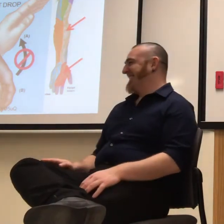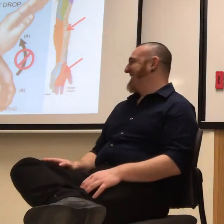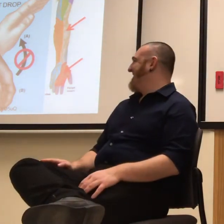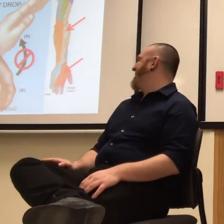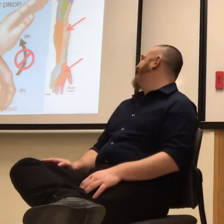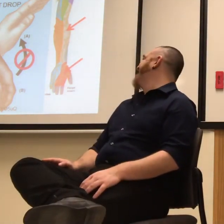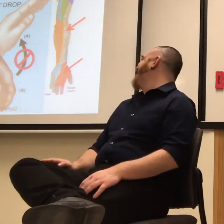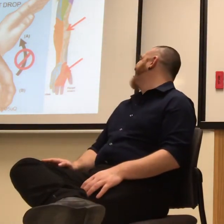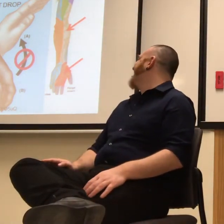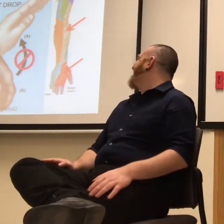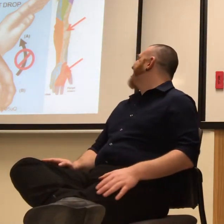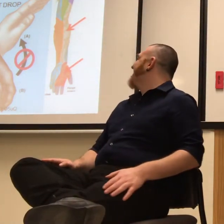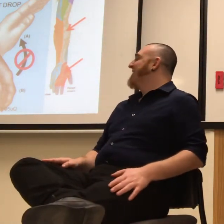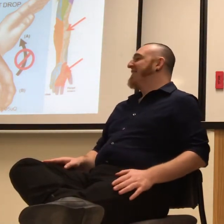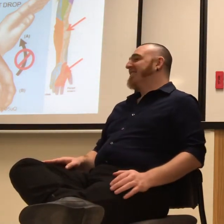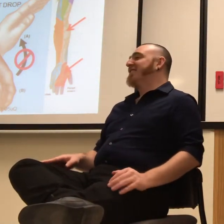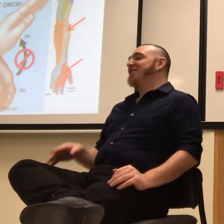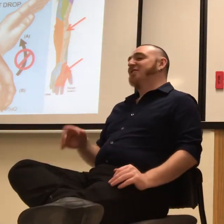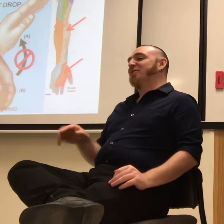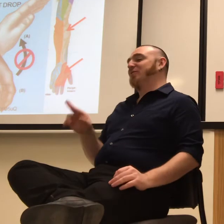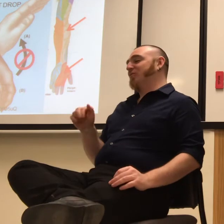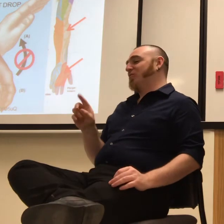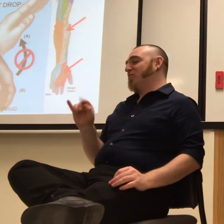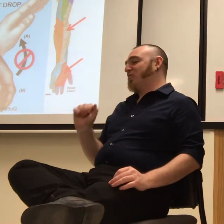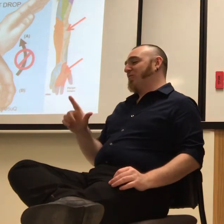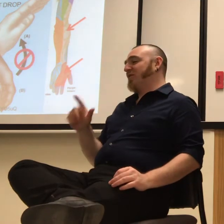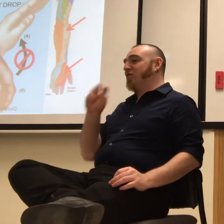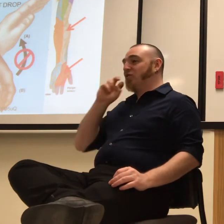Thing I alluded to earlier, the radial nerve